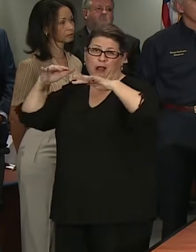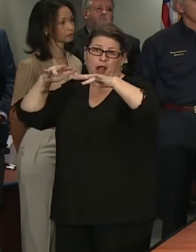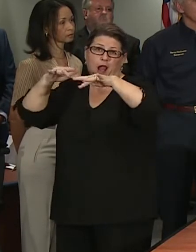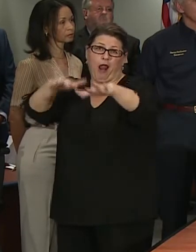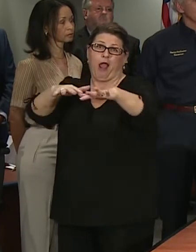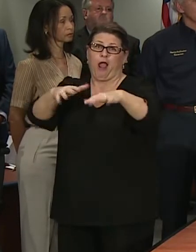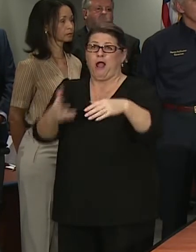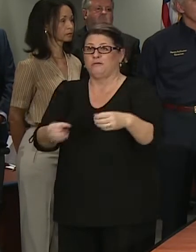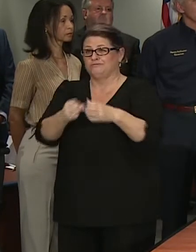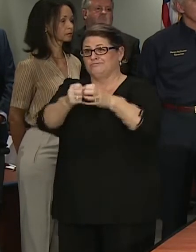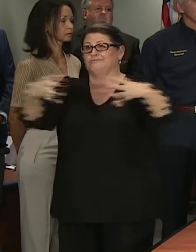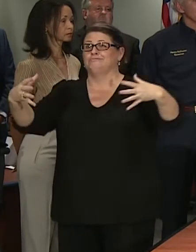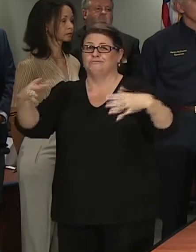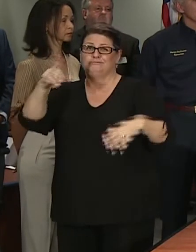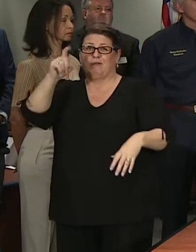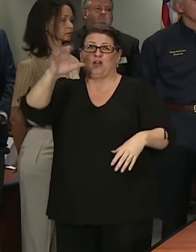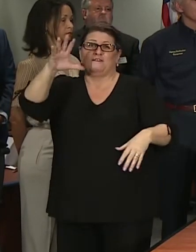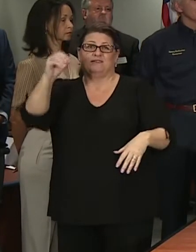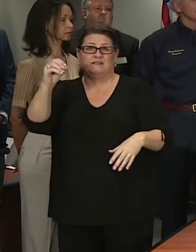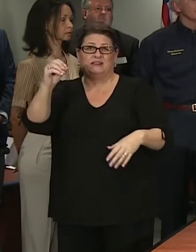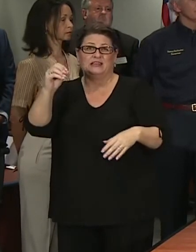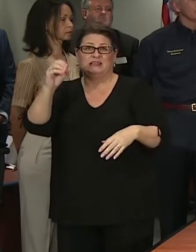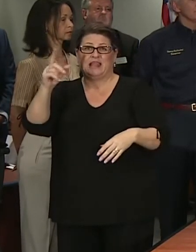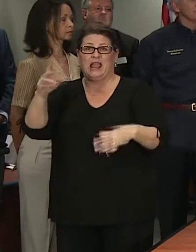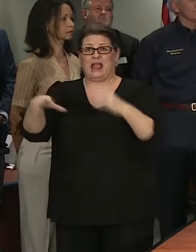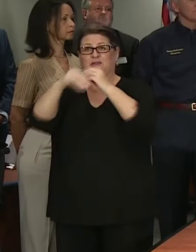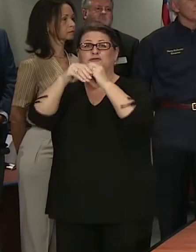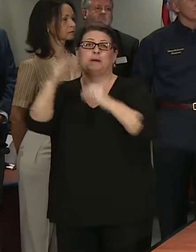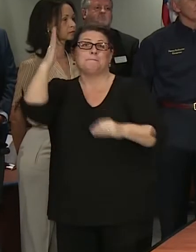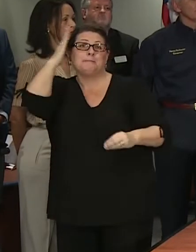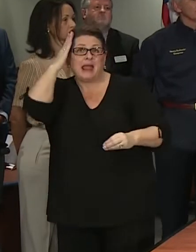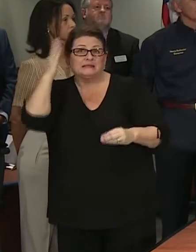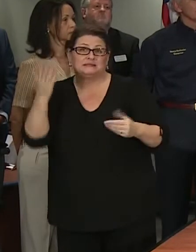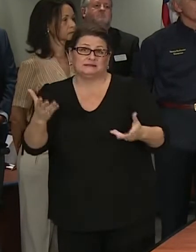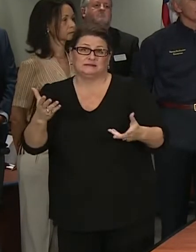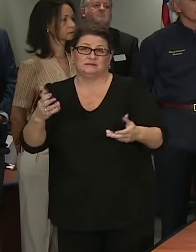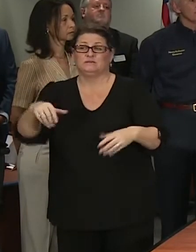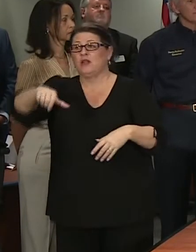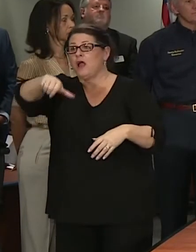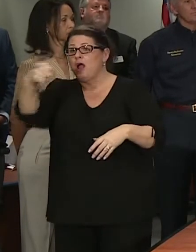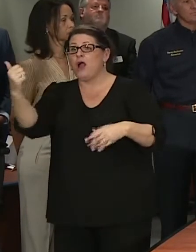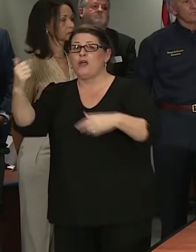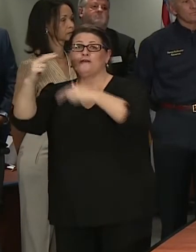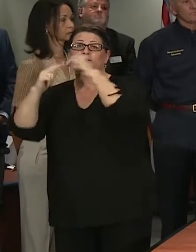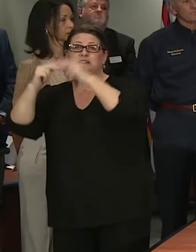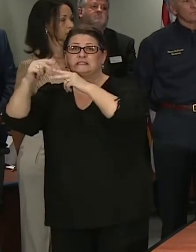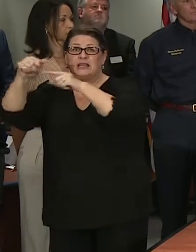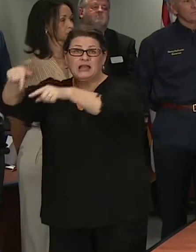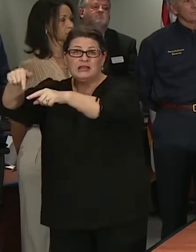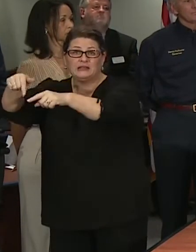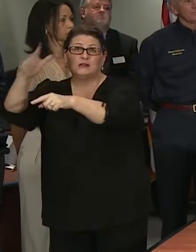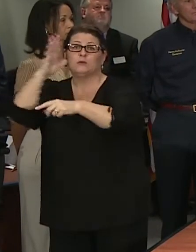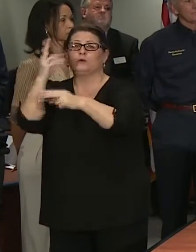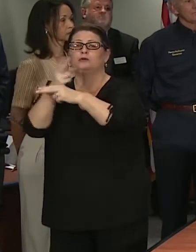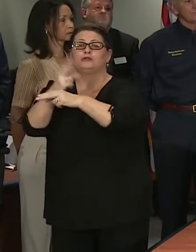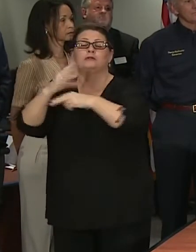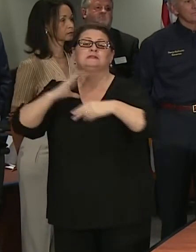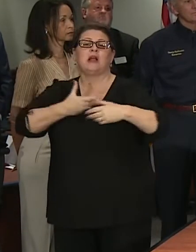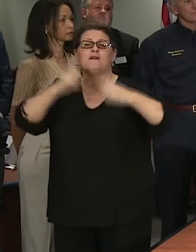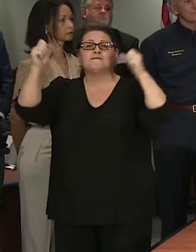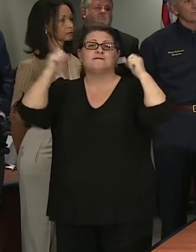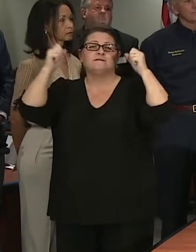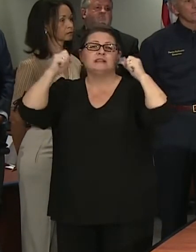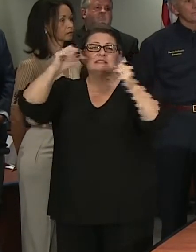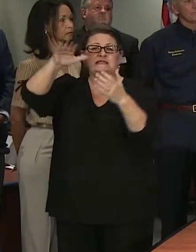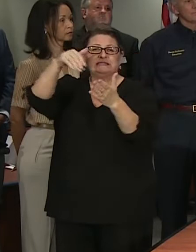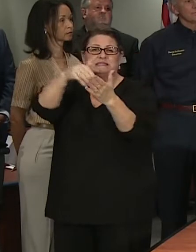beds. To go beyond that into the second level facility, we are going to use our fitness center, which is about a